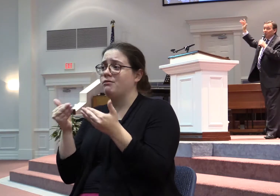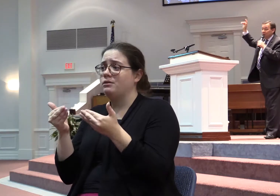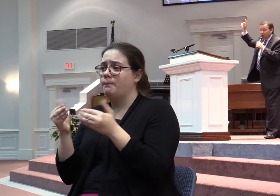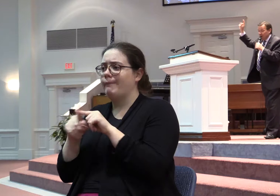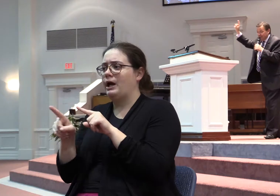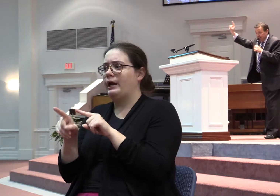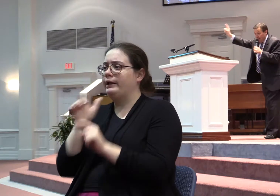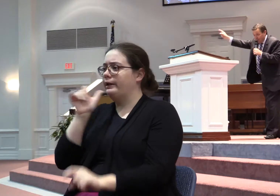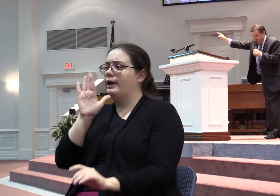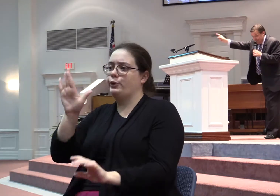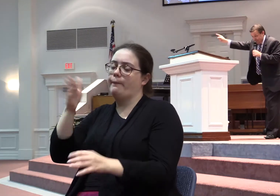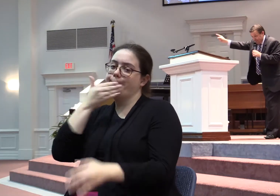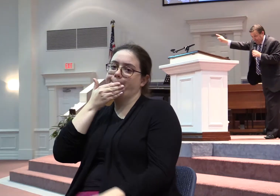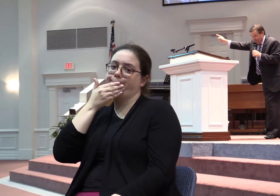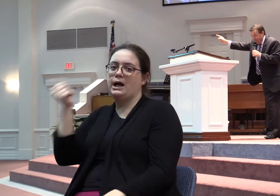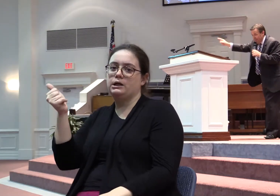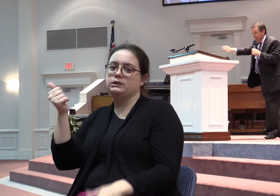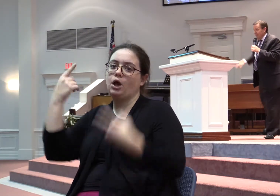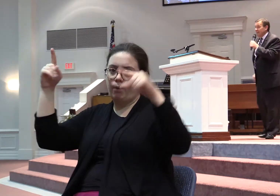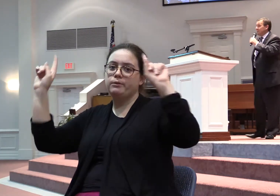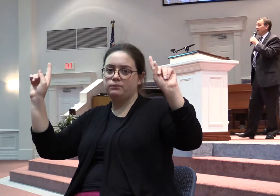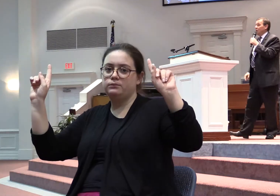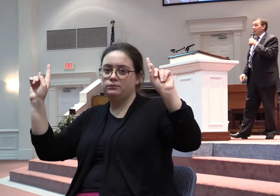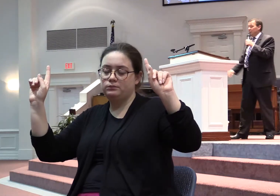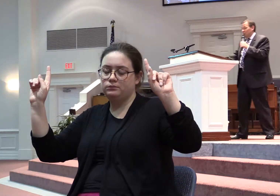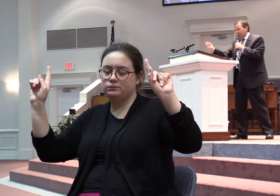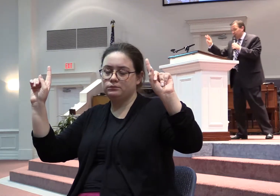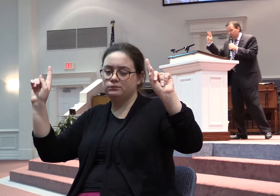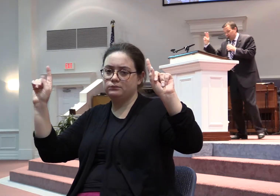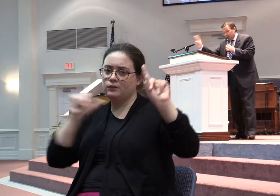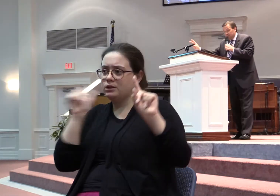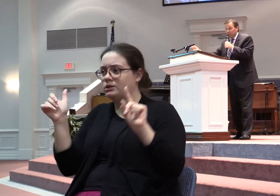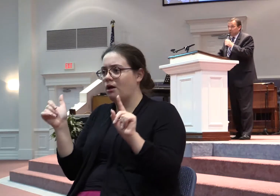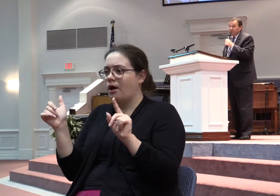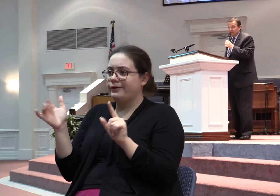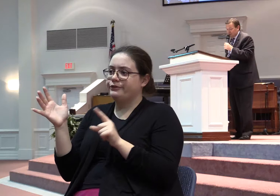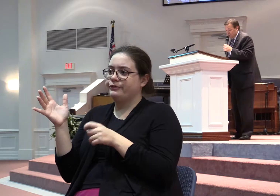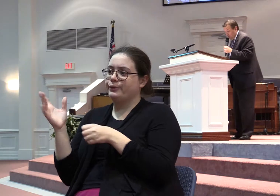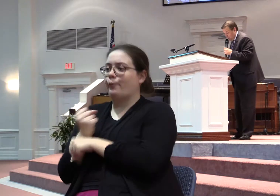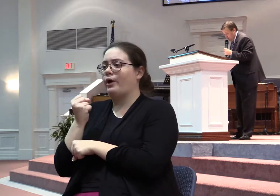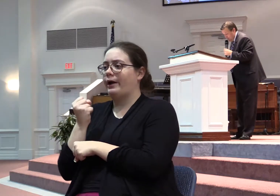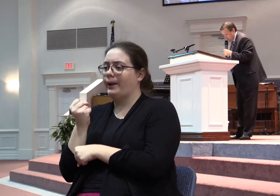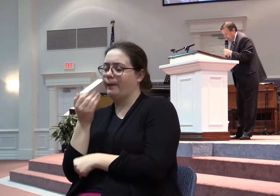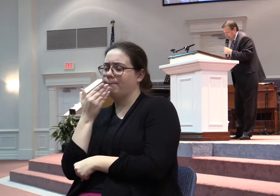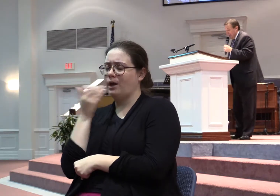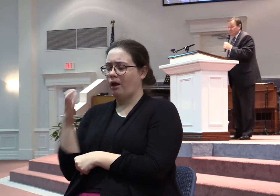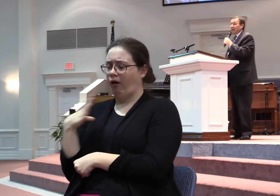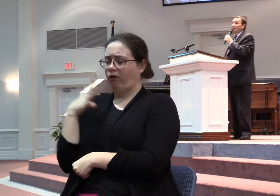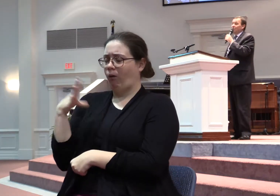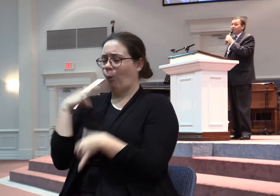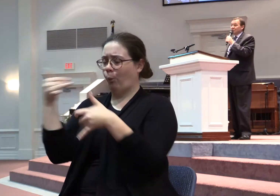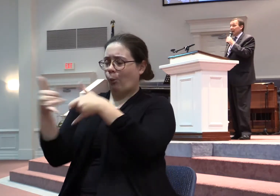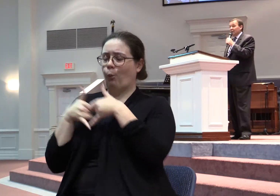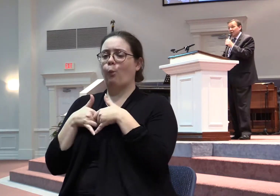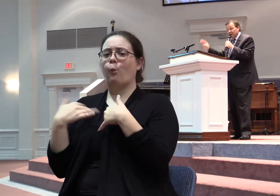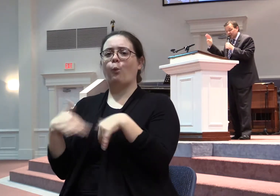not going to be your greatest accomplishment. It's not going to be to win America's most prestigious awards. It's not going